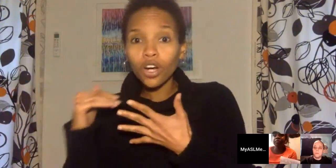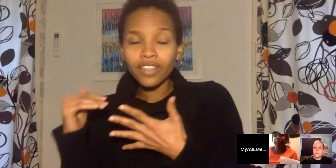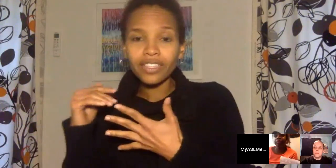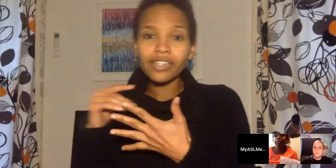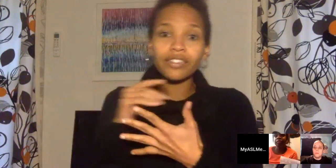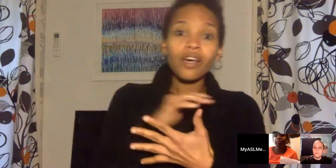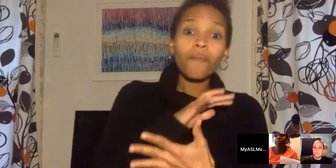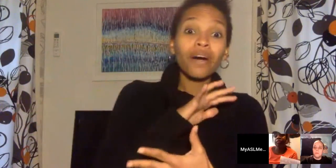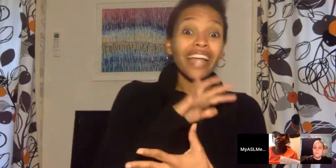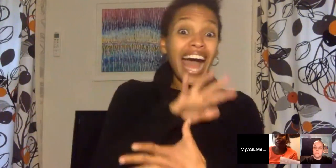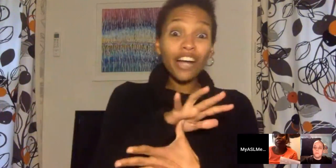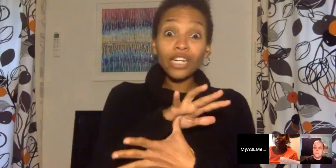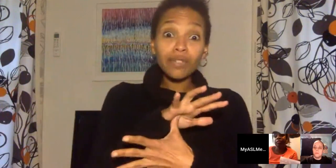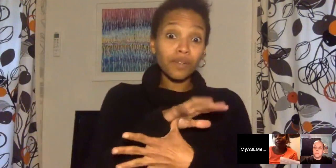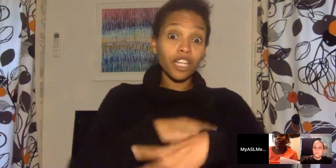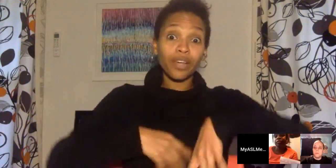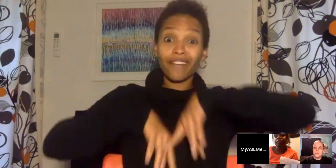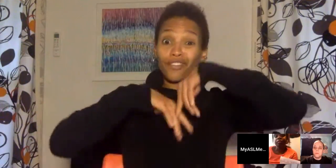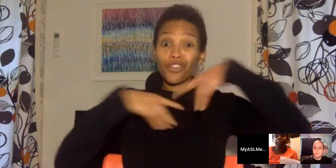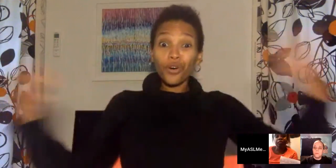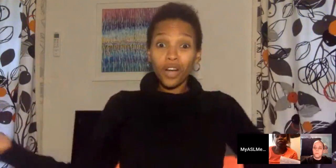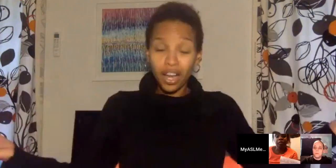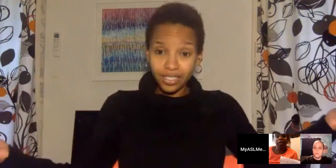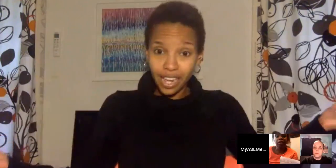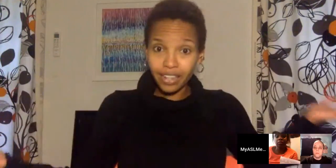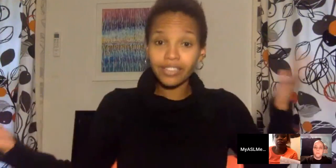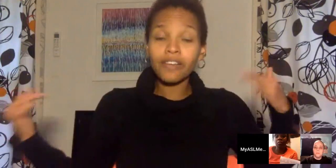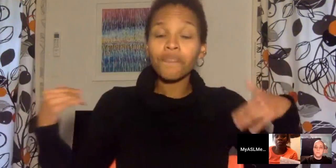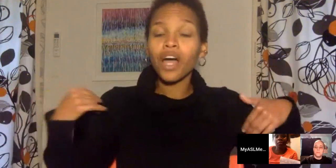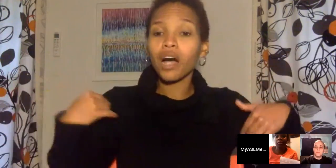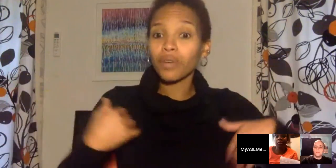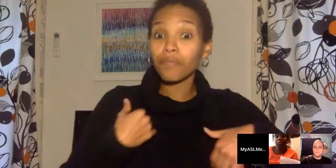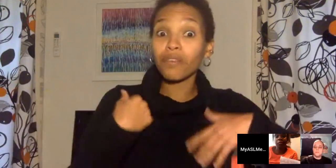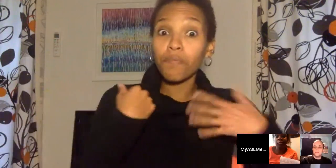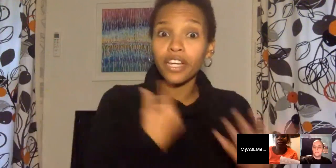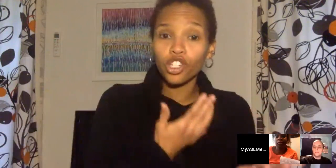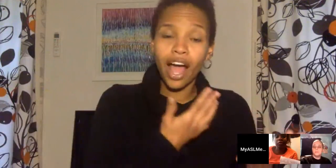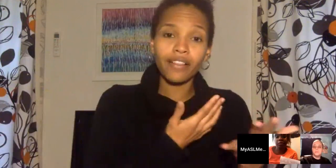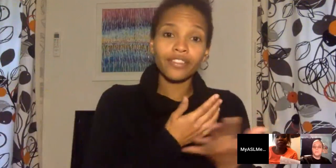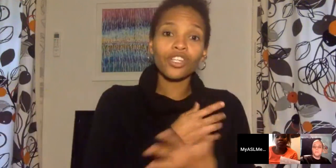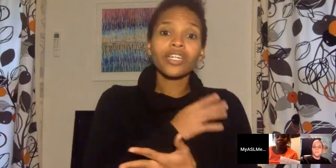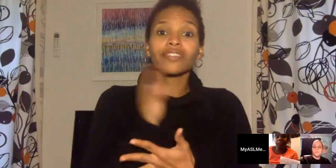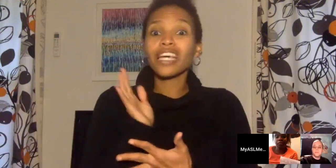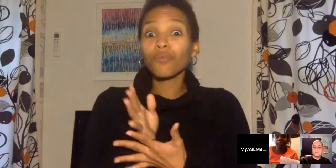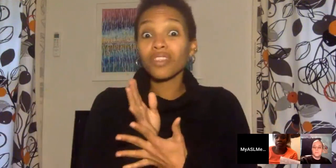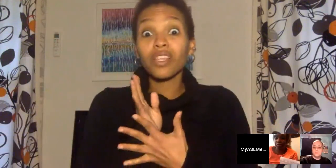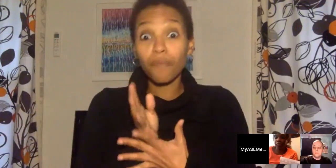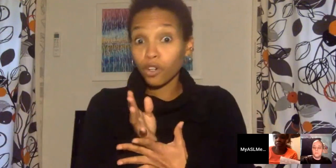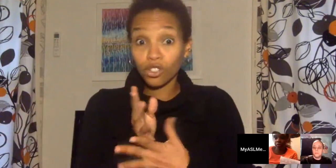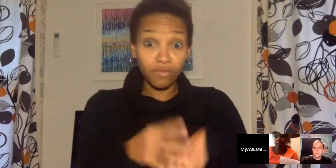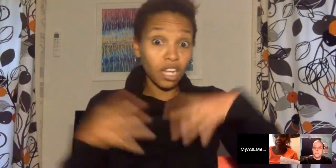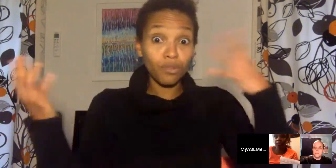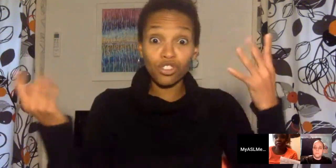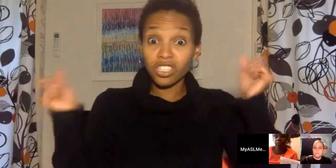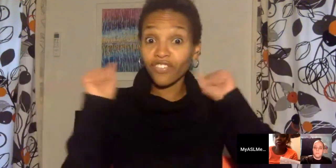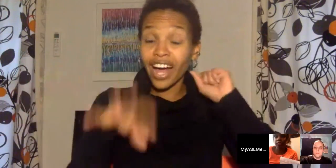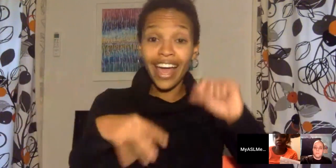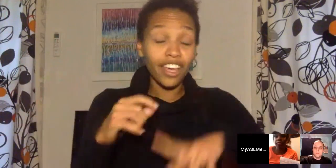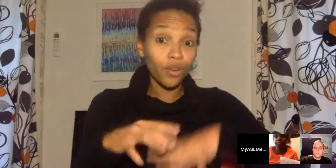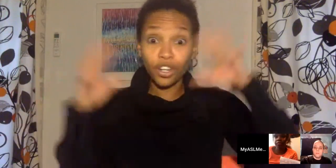on the list. But acronyms, because we have no context, can be a big challenge. Same with numbers. Numbers just fly at you and you